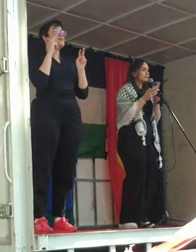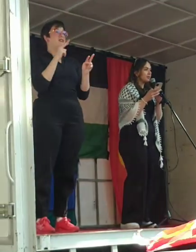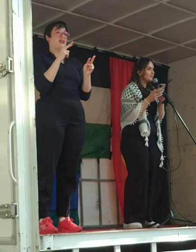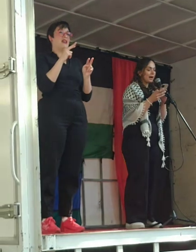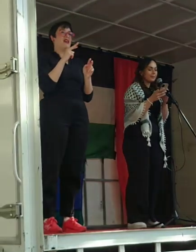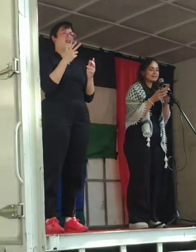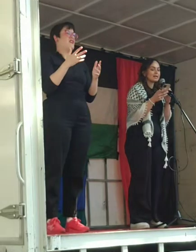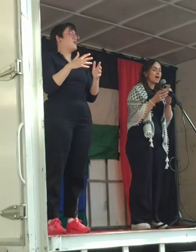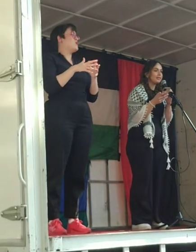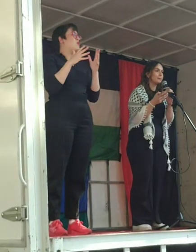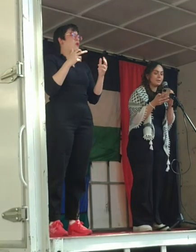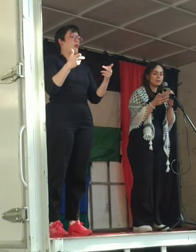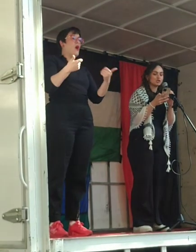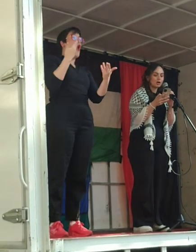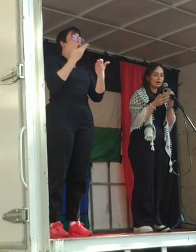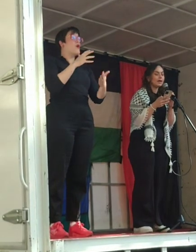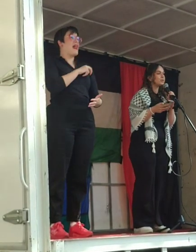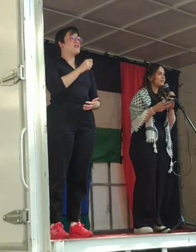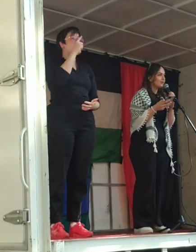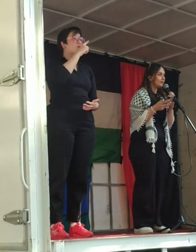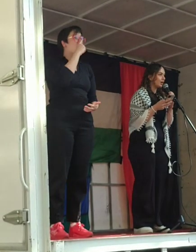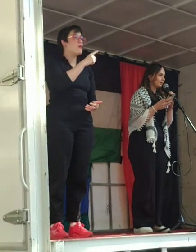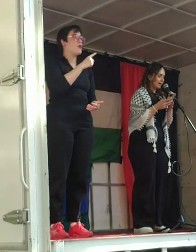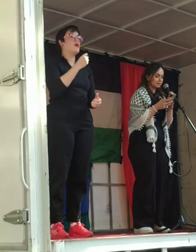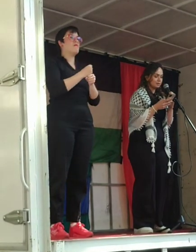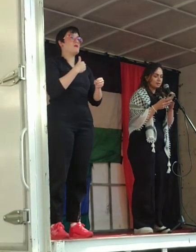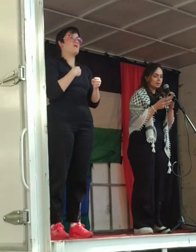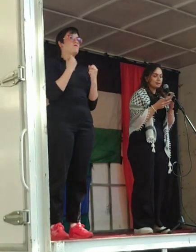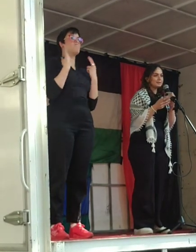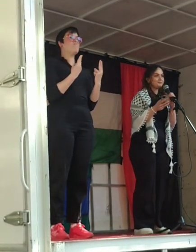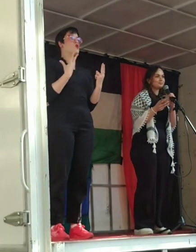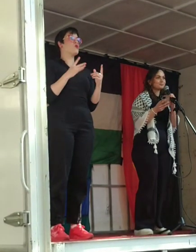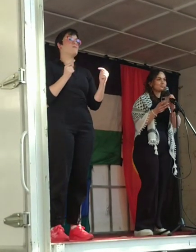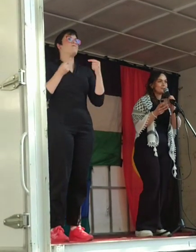towards Palestinians in my lifetime, but it has done nothing but made me stronger and want to fight for our land.